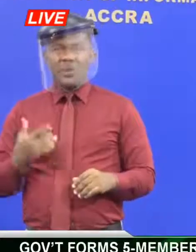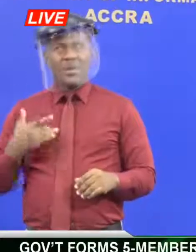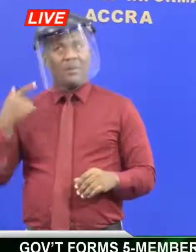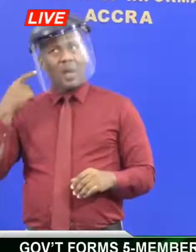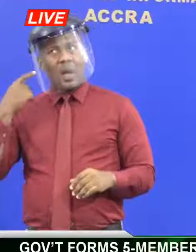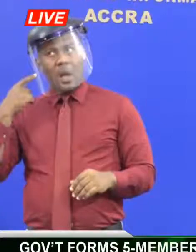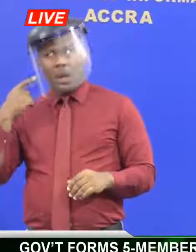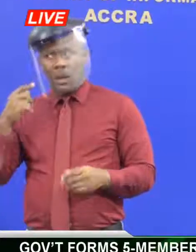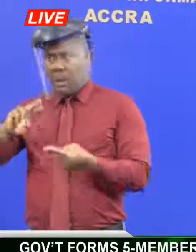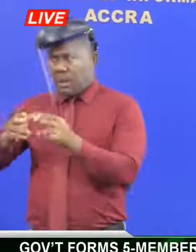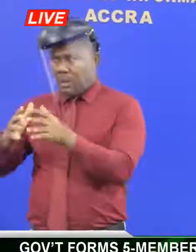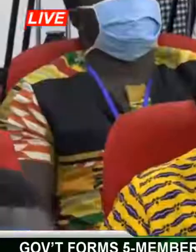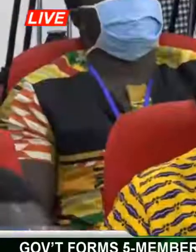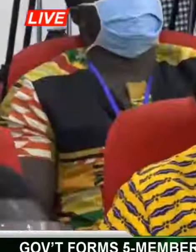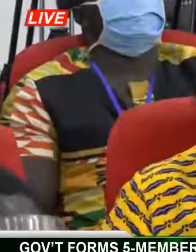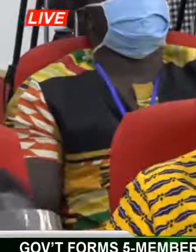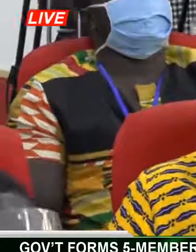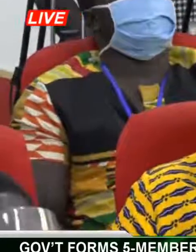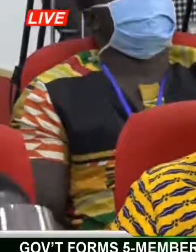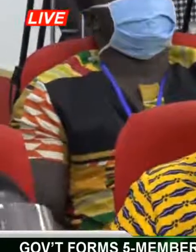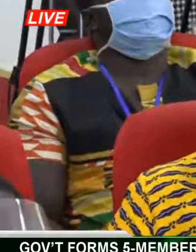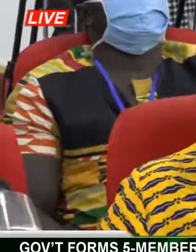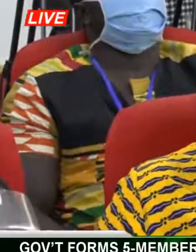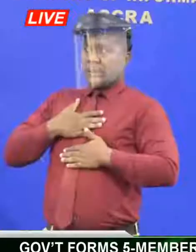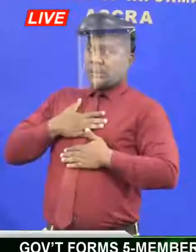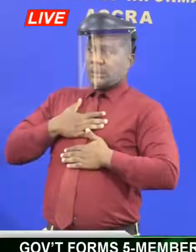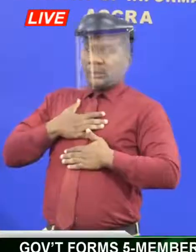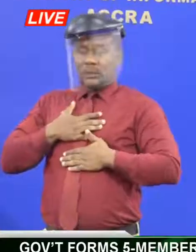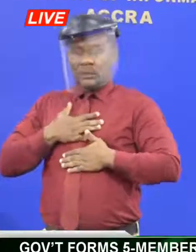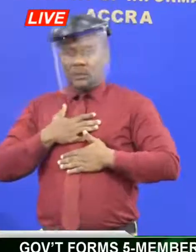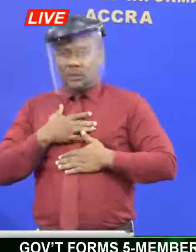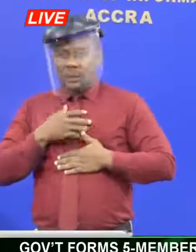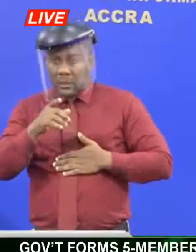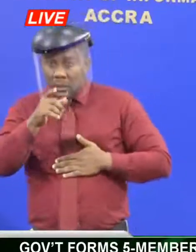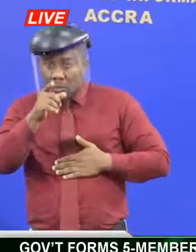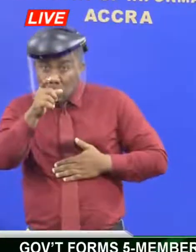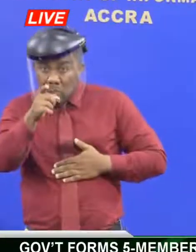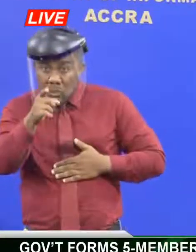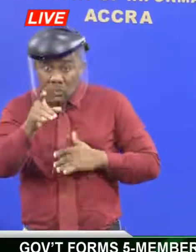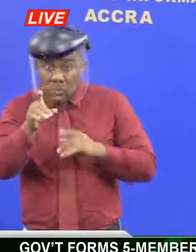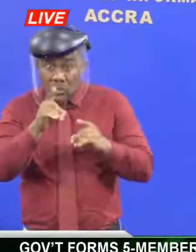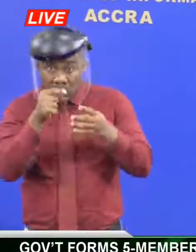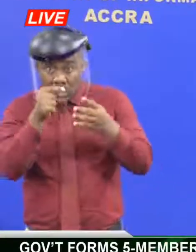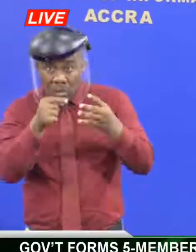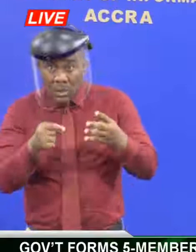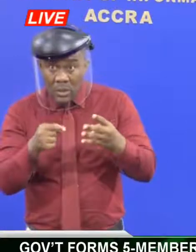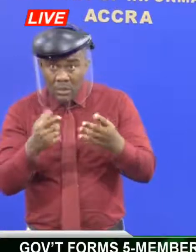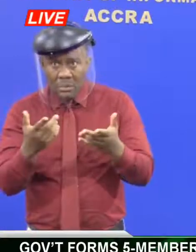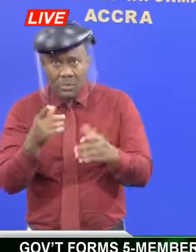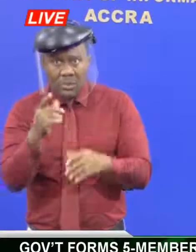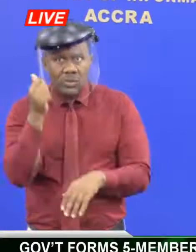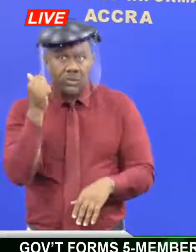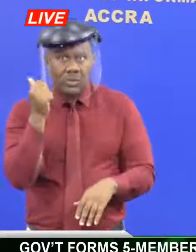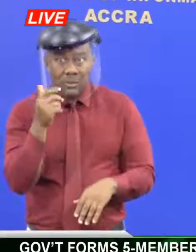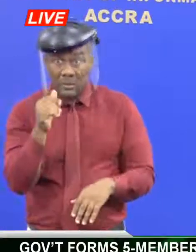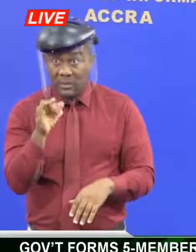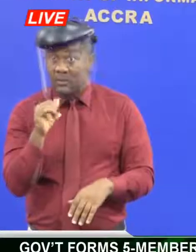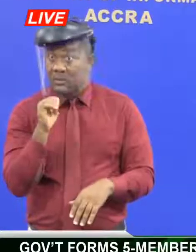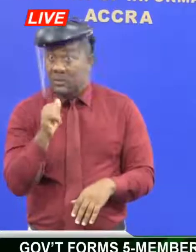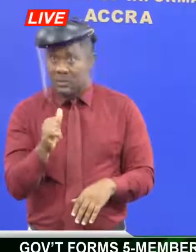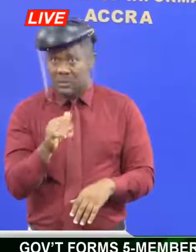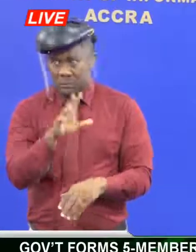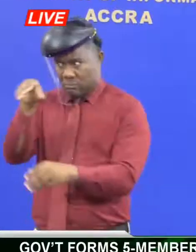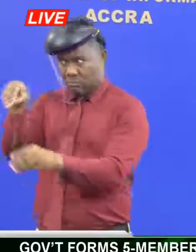na kosra na wo ye mashe o nanso de wo se wo ye na wo so wan be kan number no ho no eno de wo nye wan nya wo ba be kan number no ho